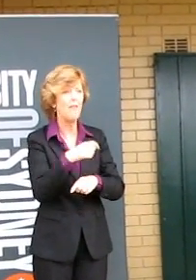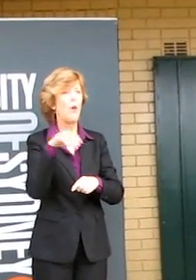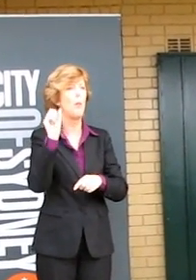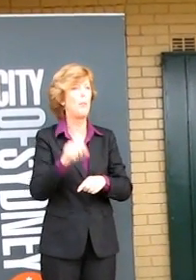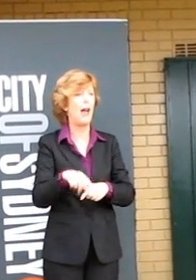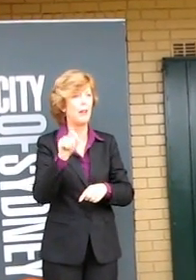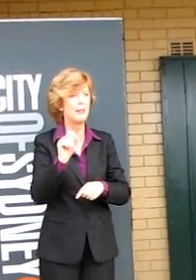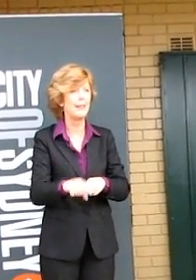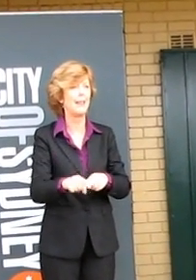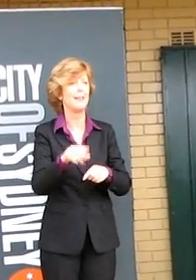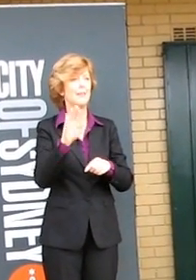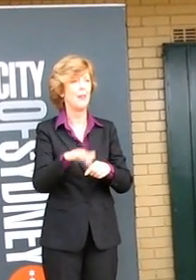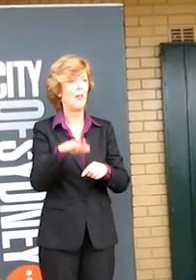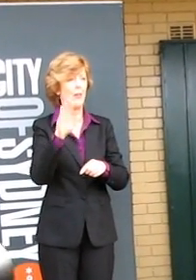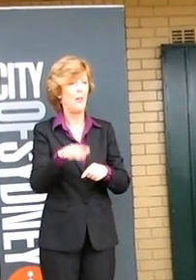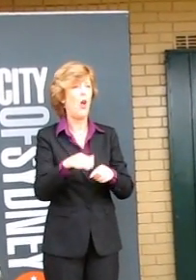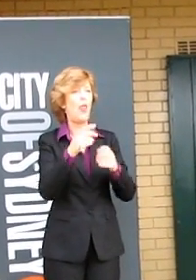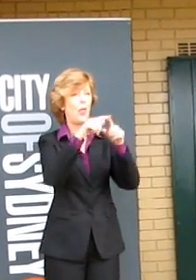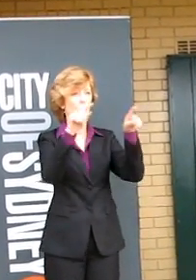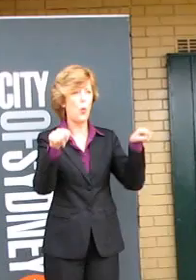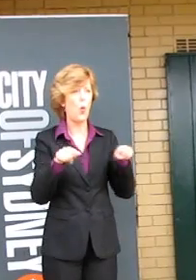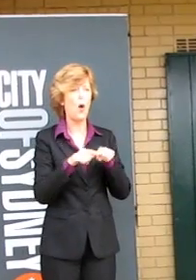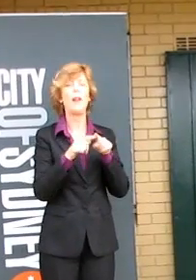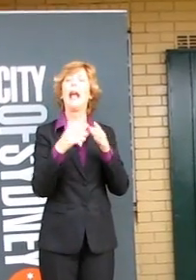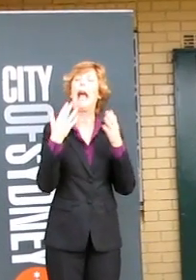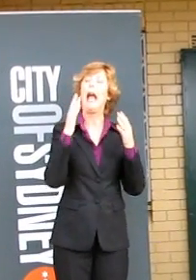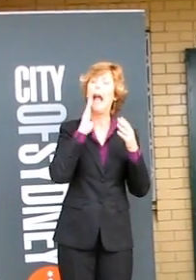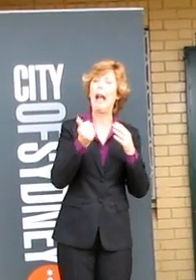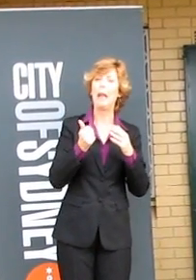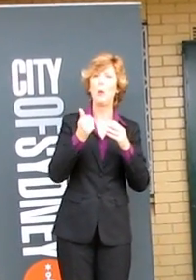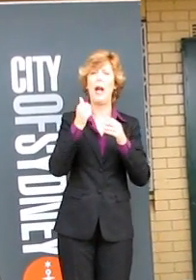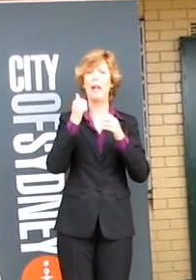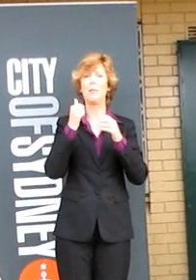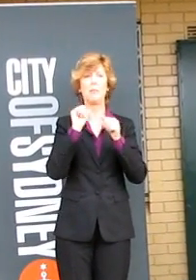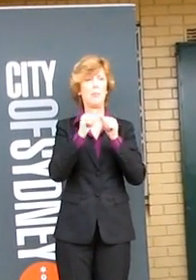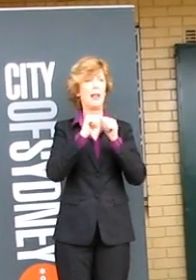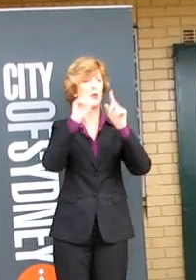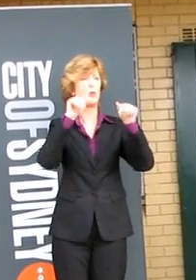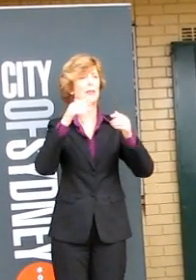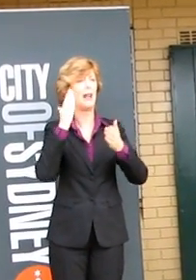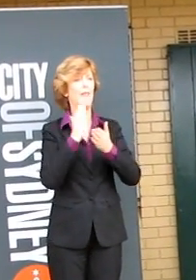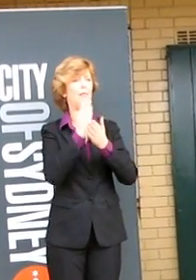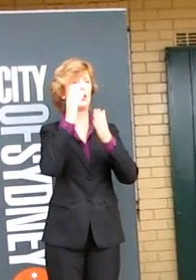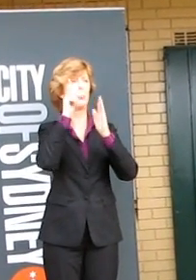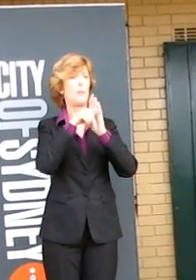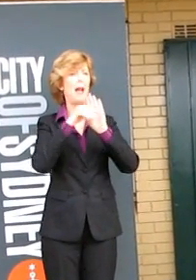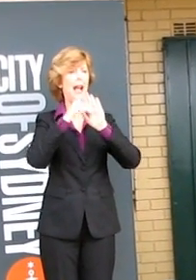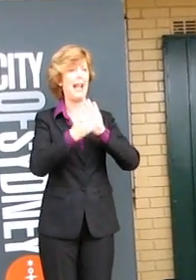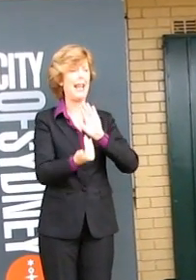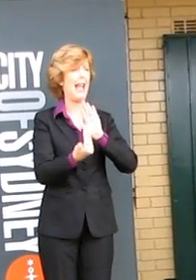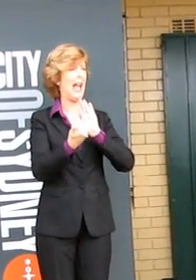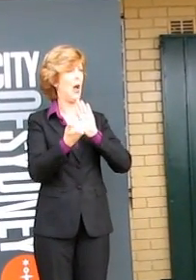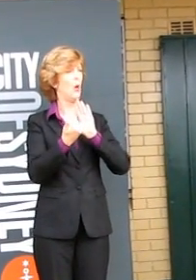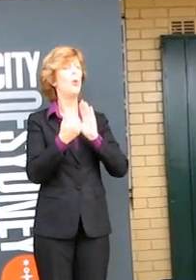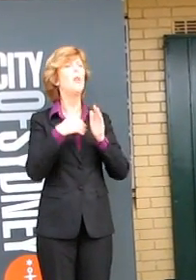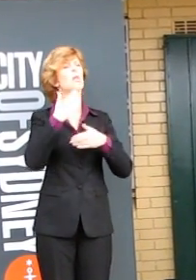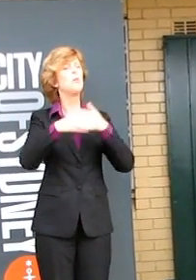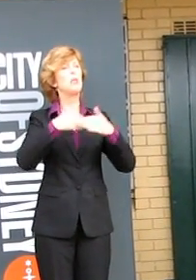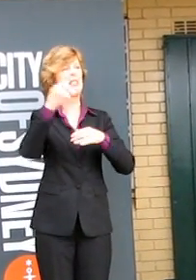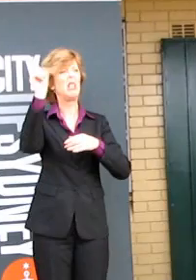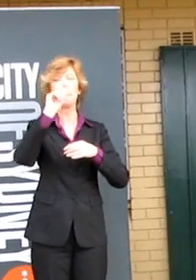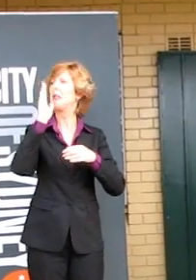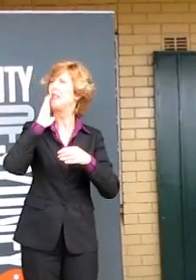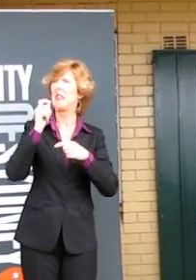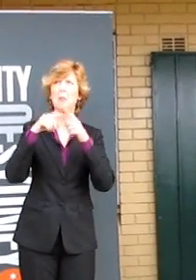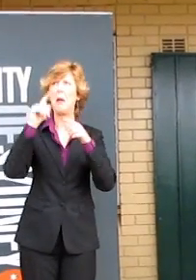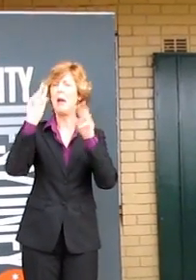court. Anyway, we'll do the official bit because we have gone ahead with this opening today because it